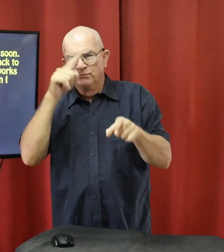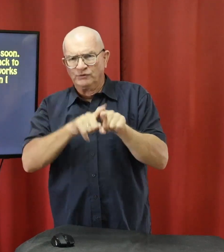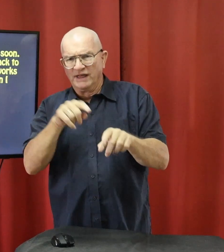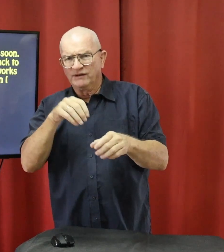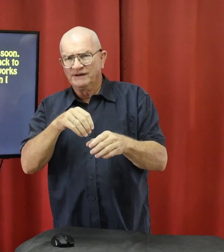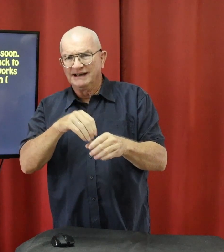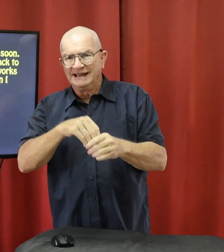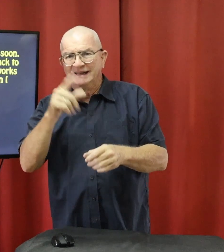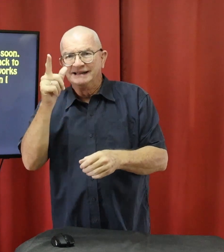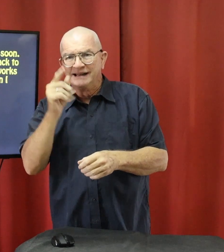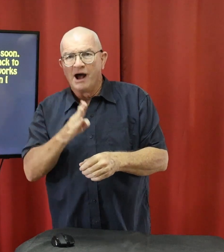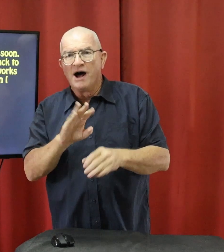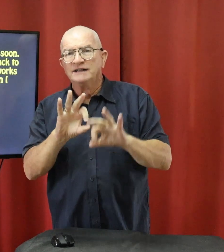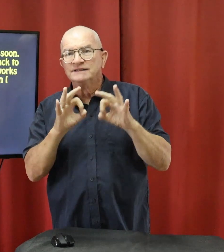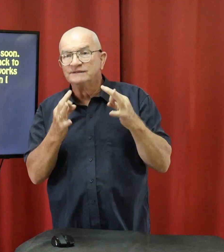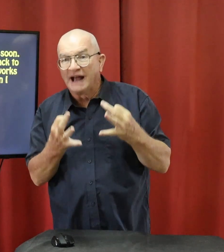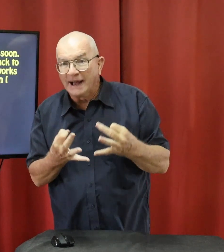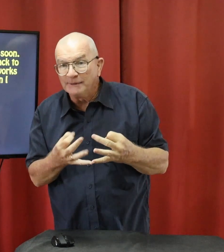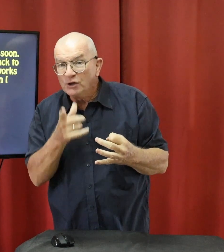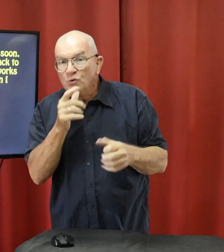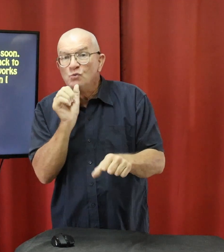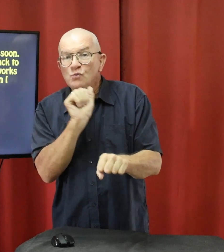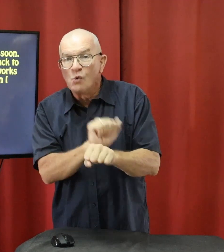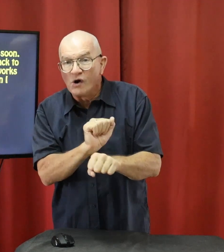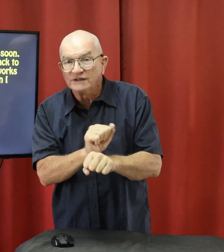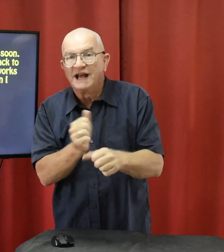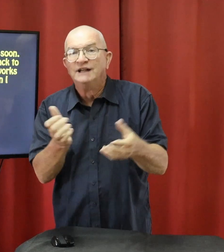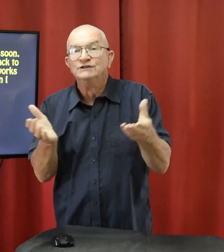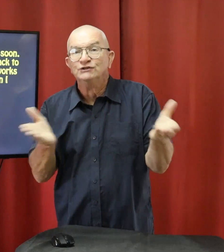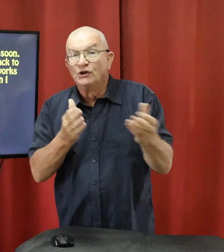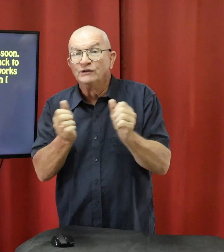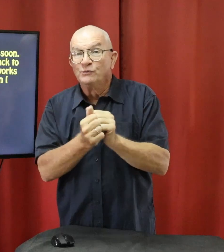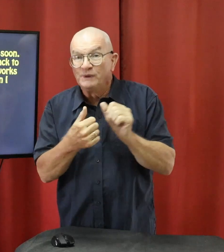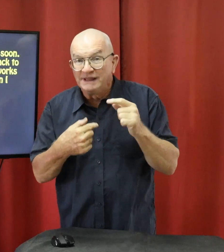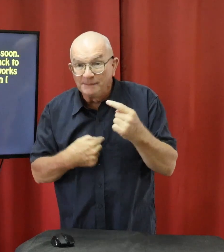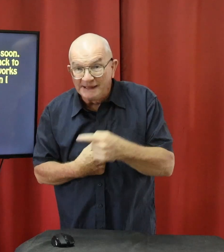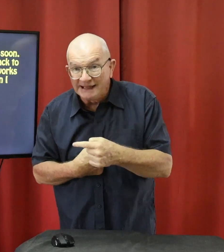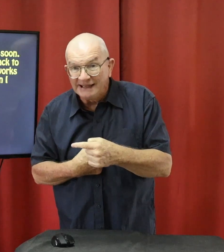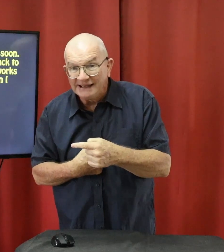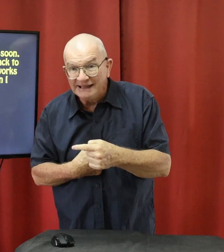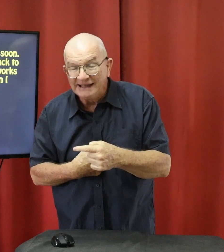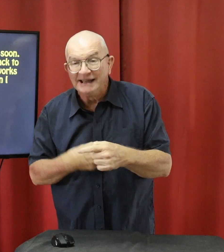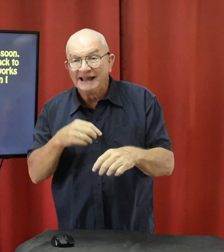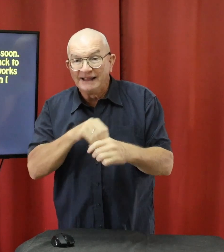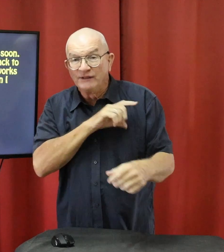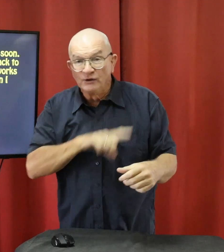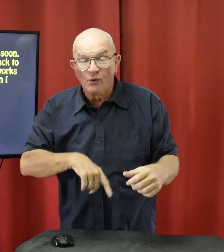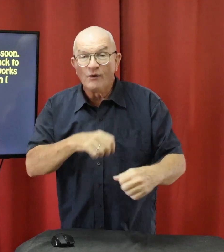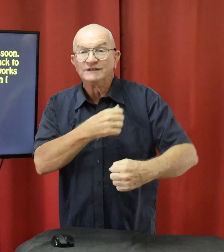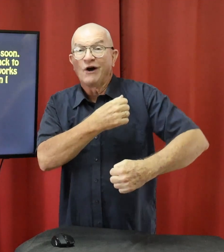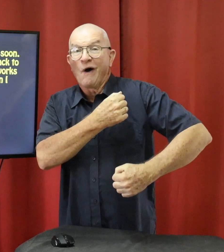"He is my brother in God's family, who works and serves with me in the Lord's